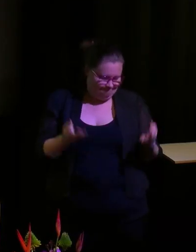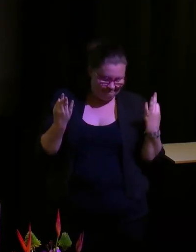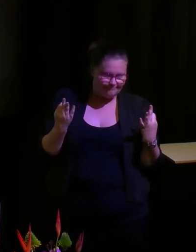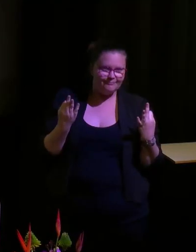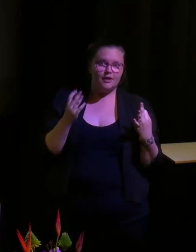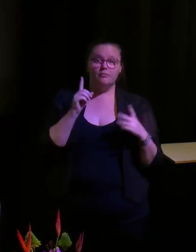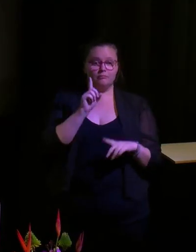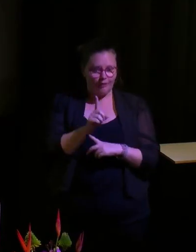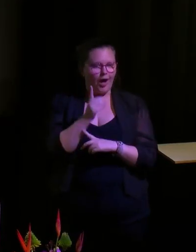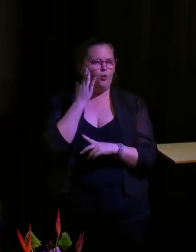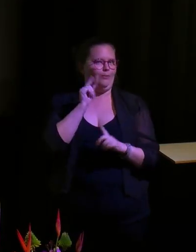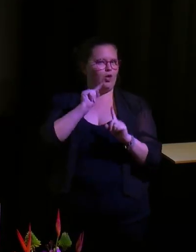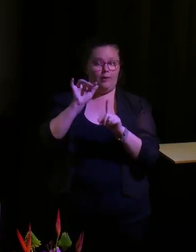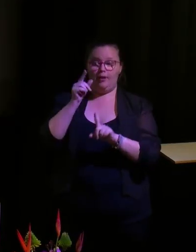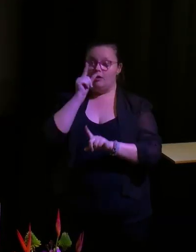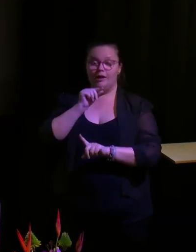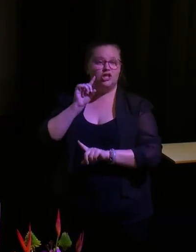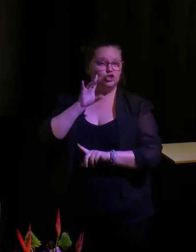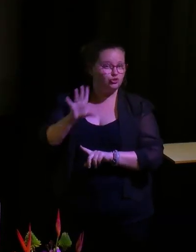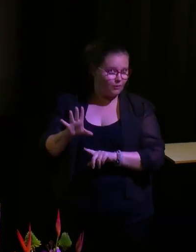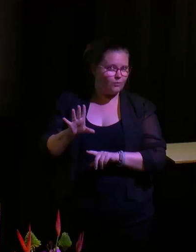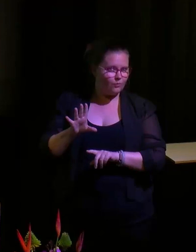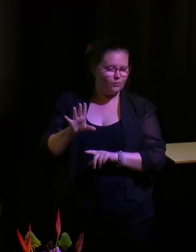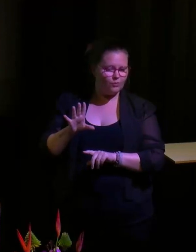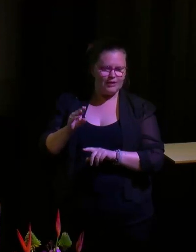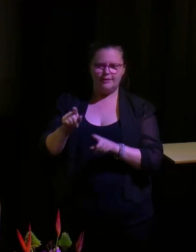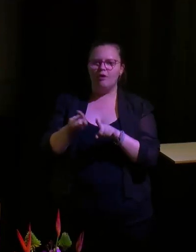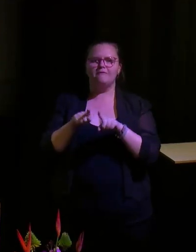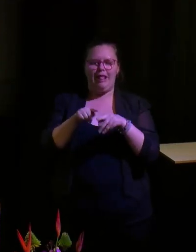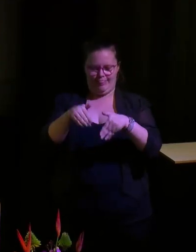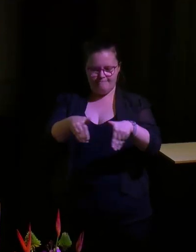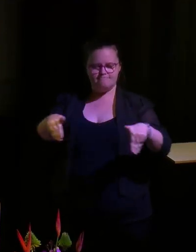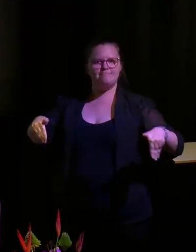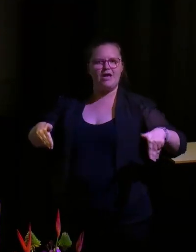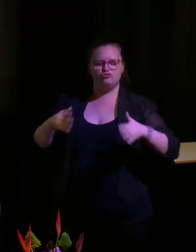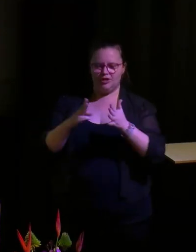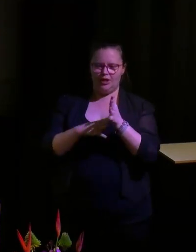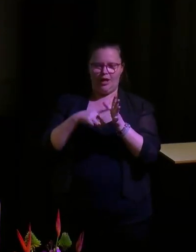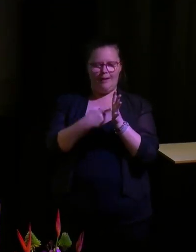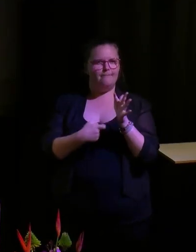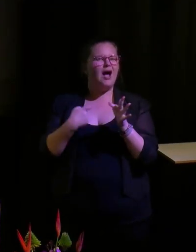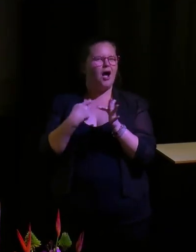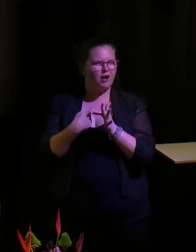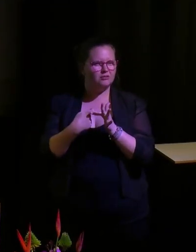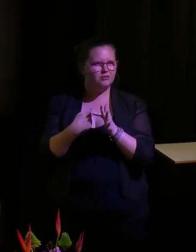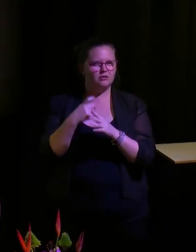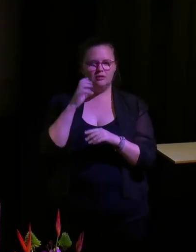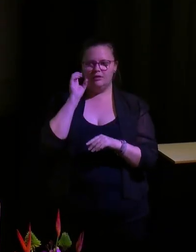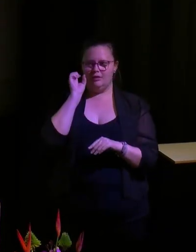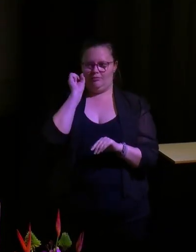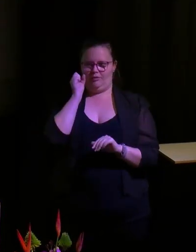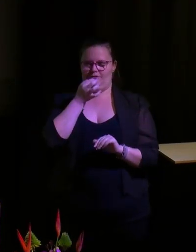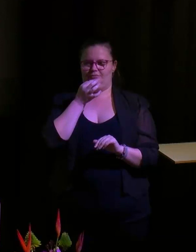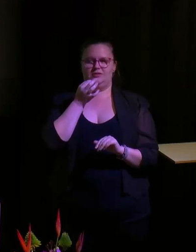know, when we go up, maybe I could show you some of the boundary markers. Mm-hmm. Because I know just at last there was a couple of